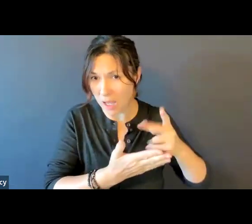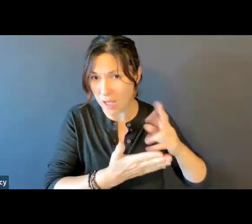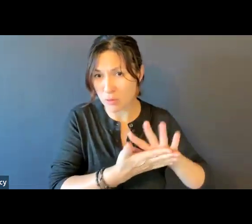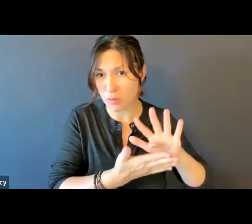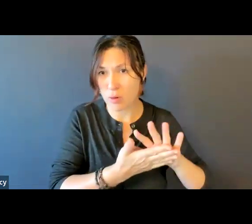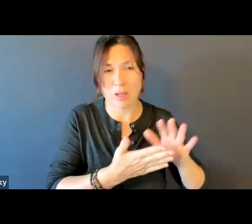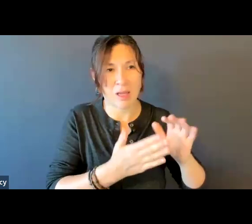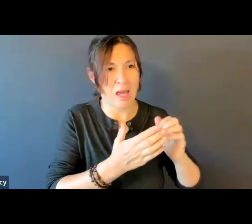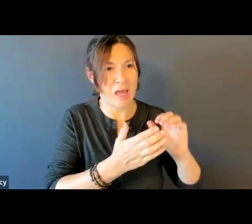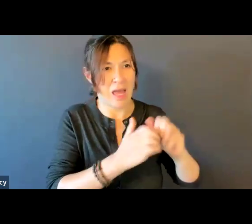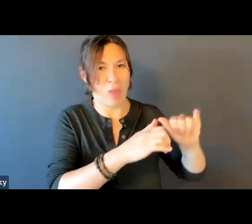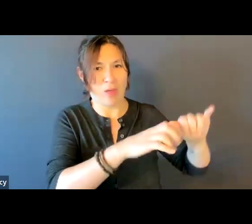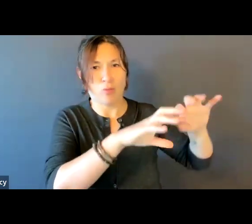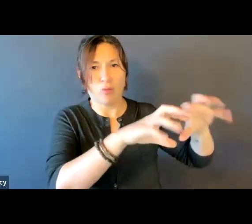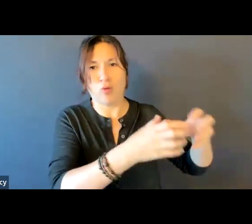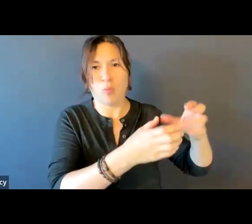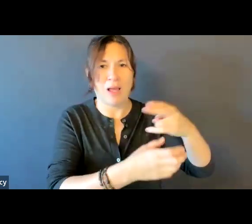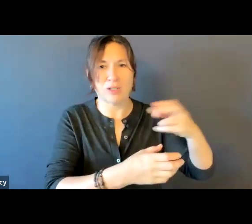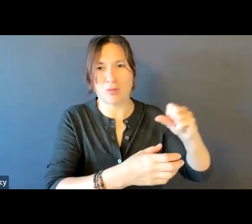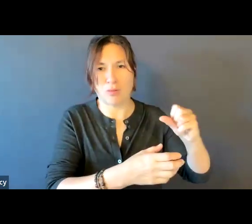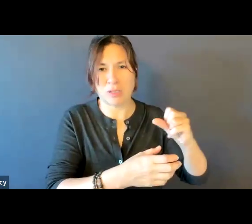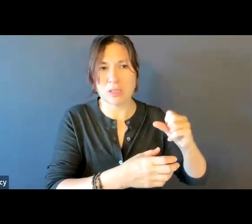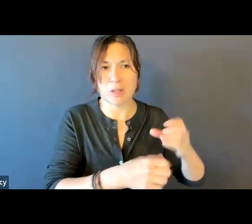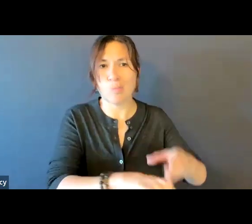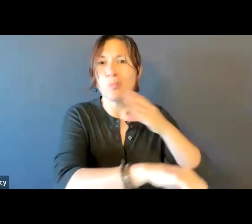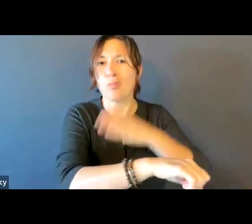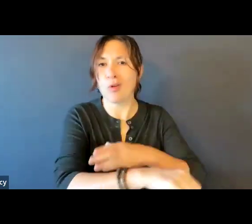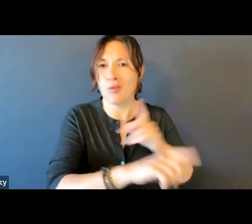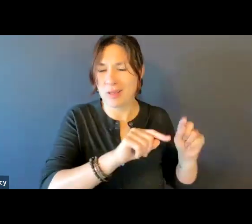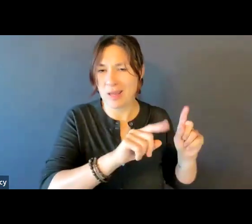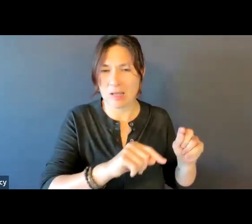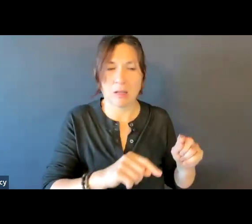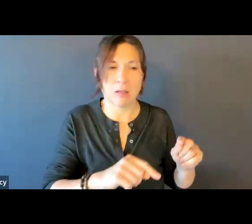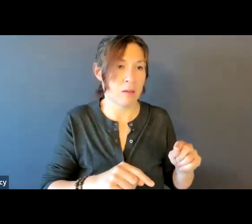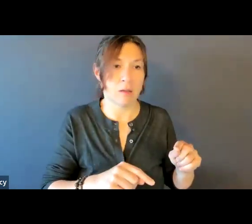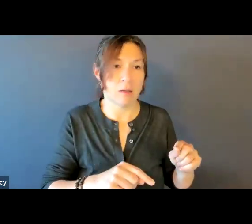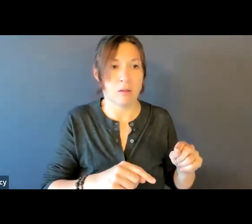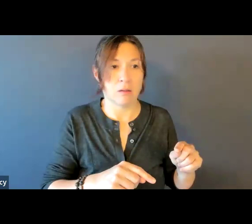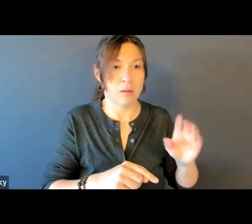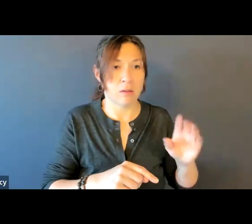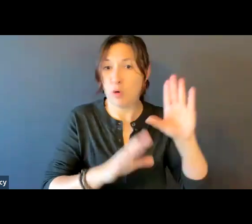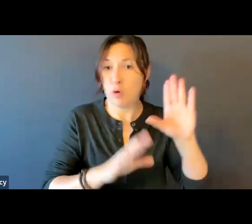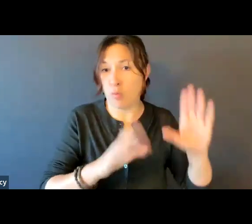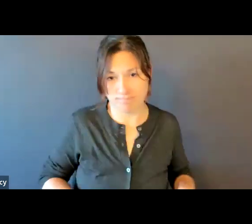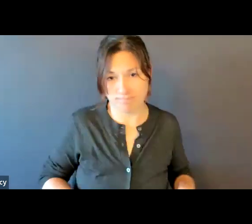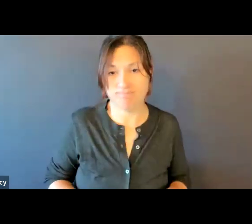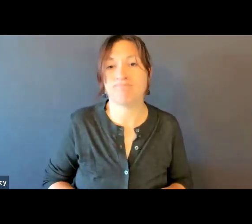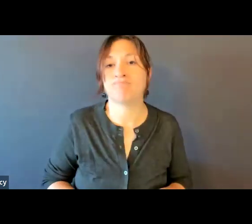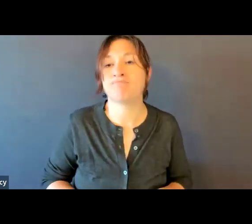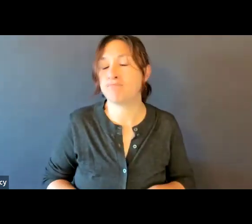schools in support of attendance, I think would be very, very helpful. Thank you.